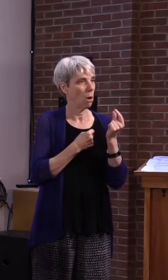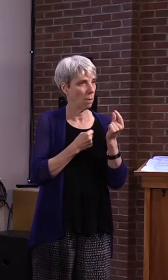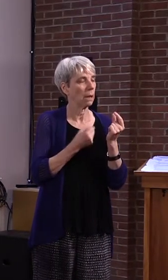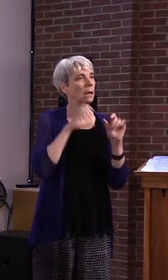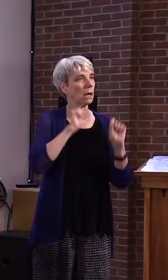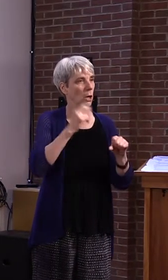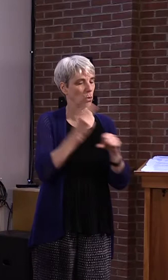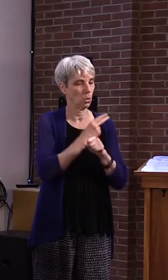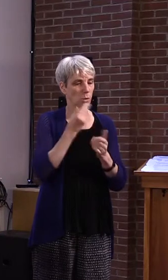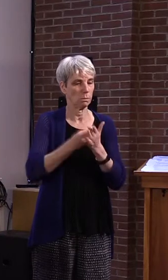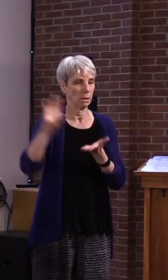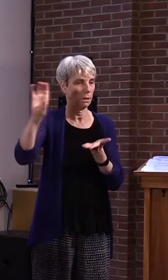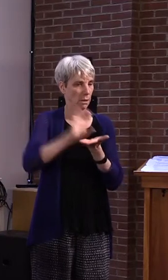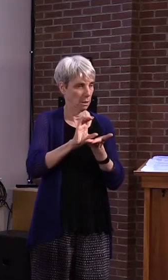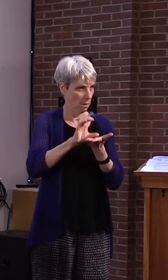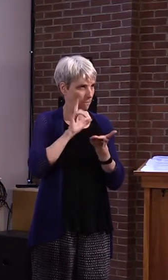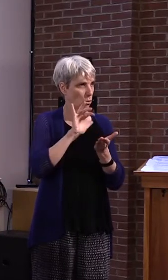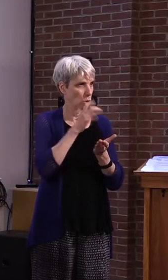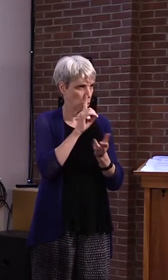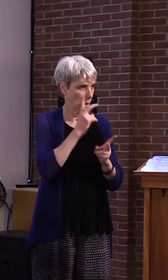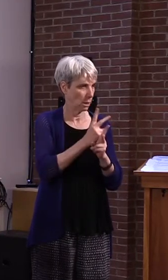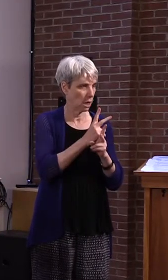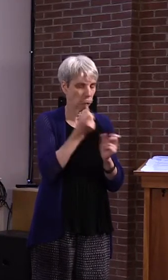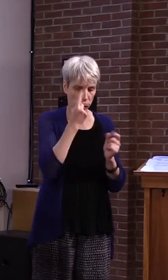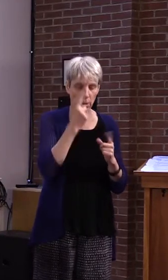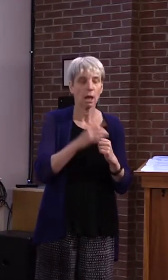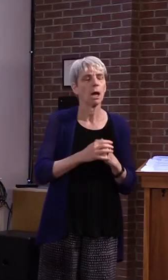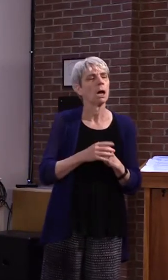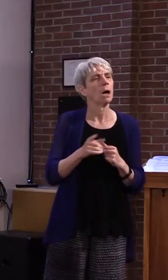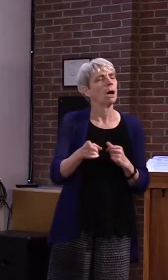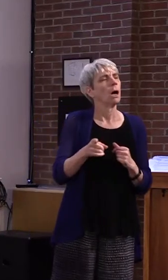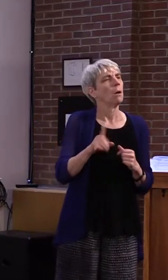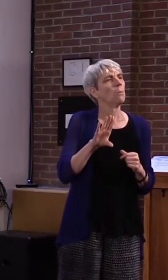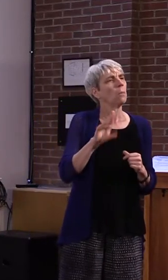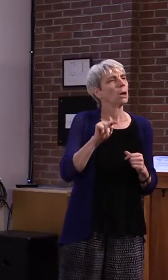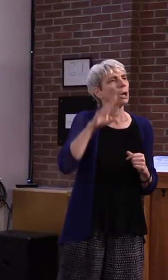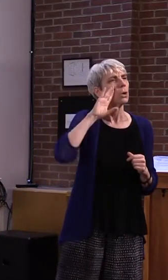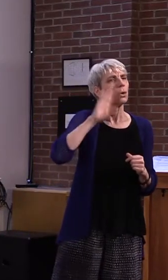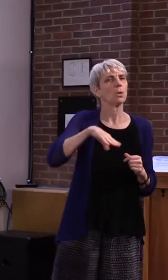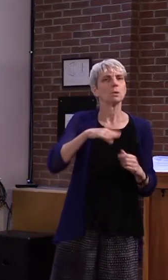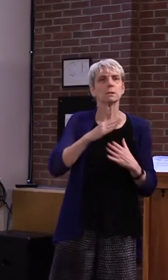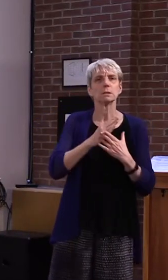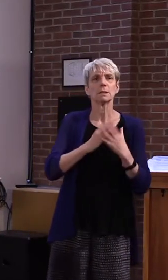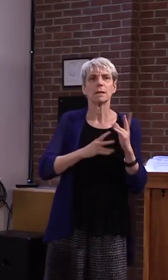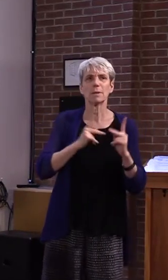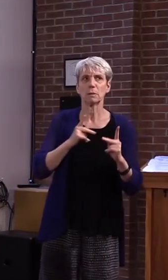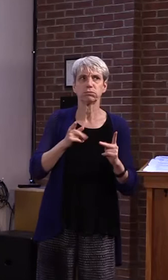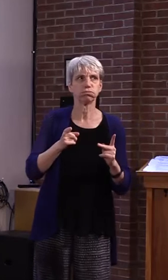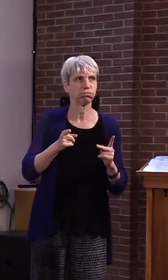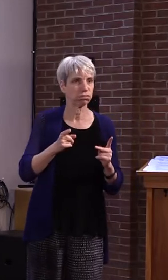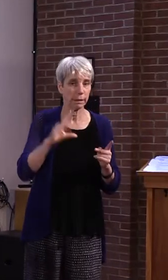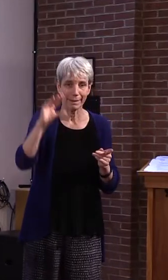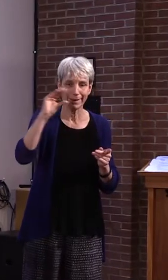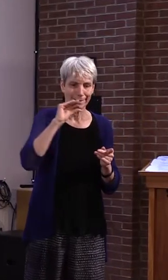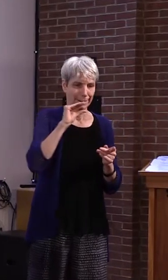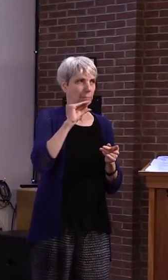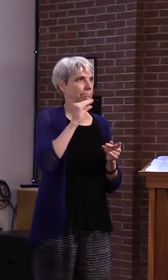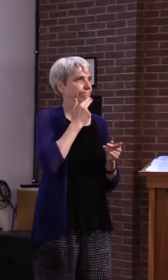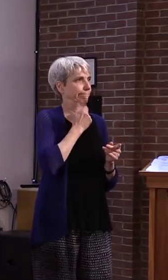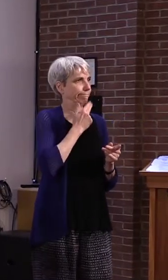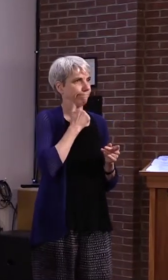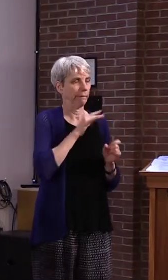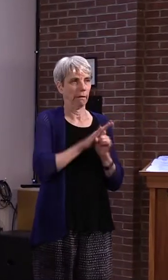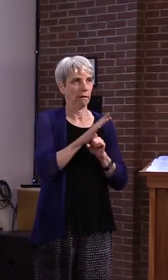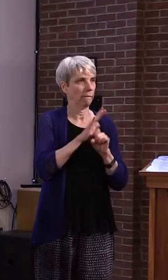to use it for this program. Is there still a concern that, for a lot of folks, that still doesn't make child care affordable? So we could